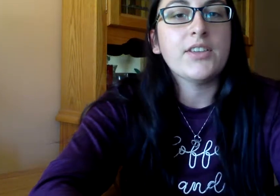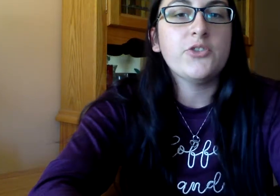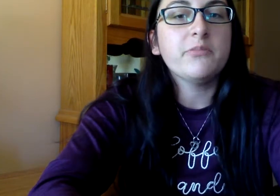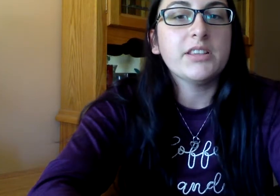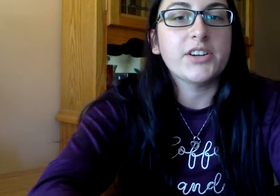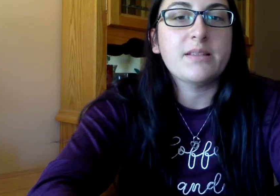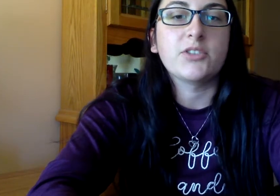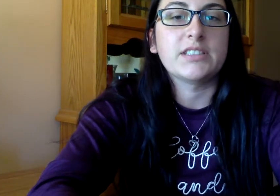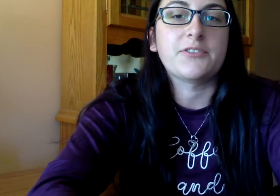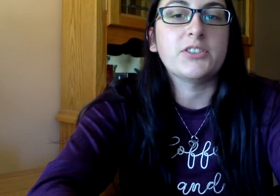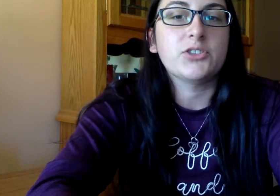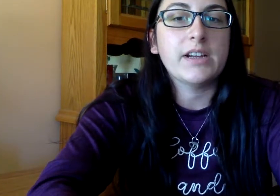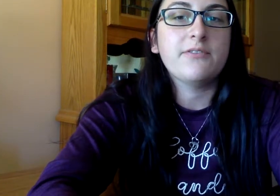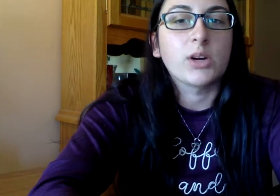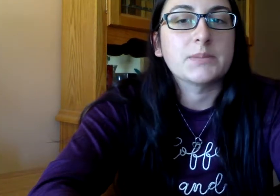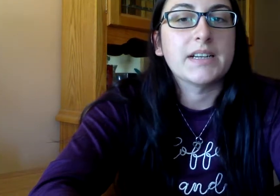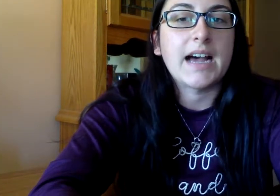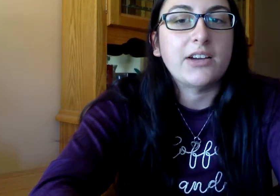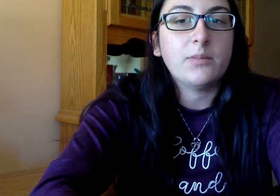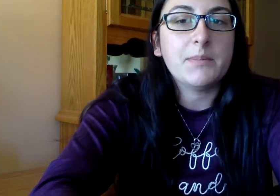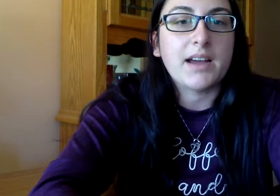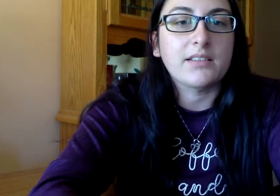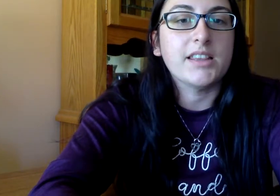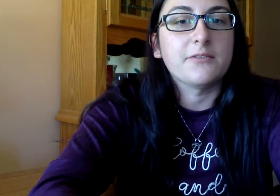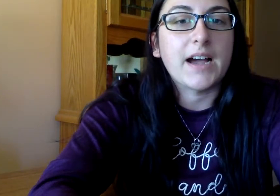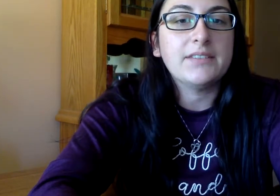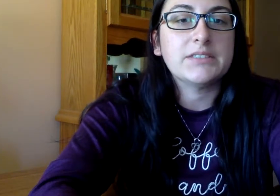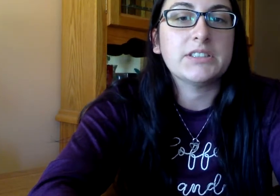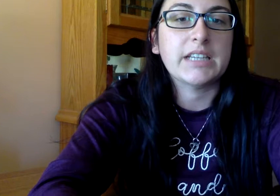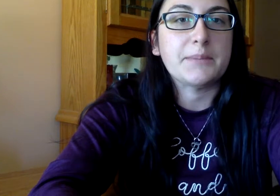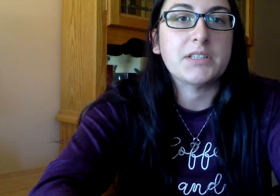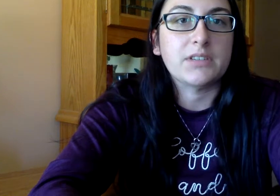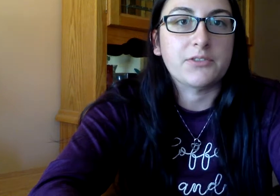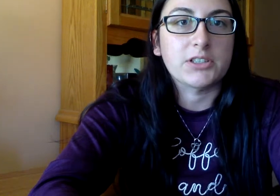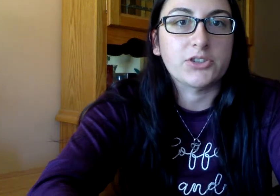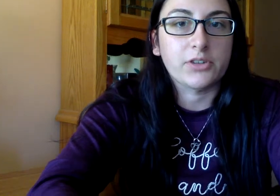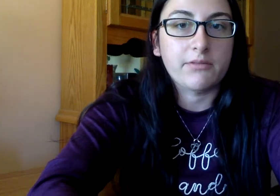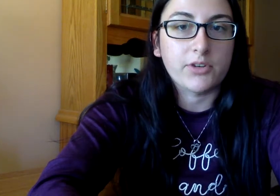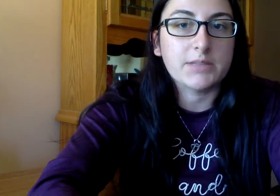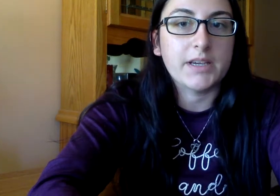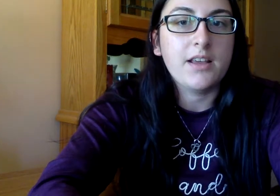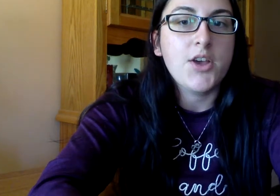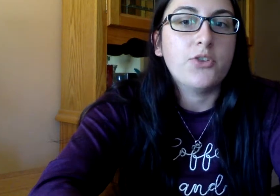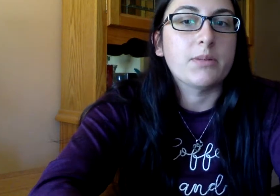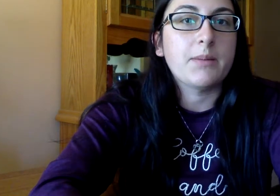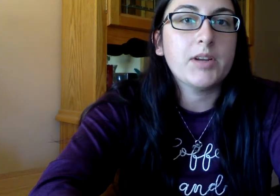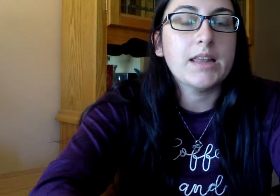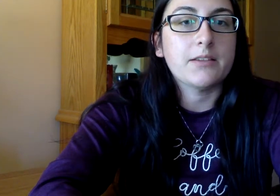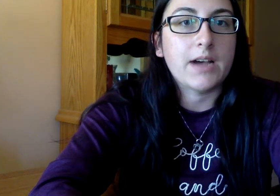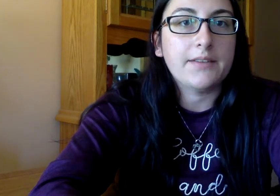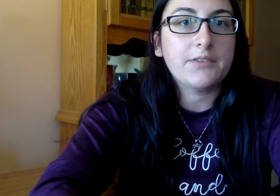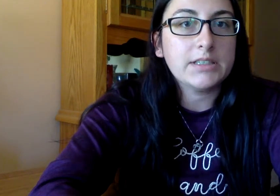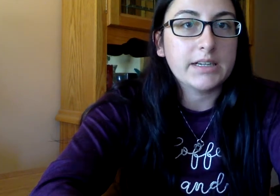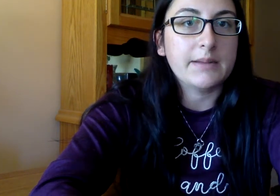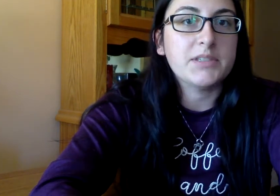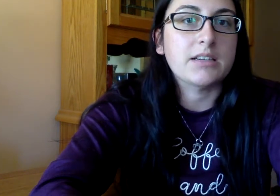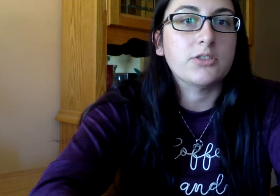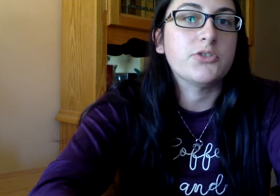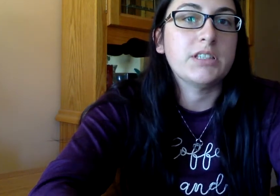Now that you have been learning about differential reinforcement, I will be modeling the five different types of differential reinforcement. Remember that the five different types include